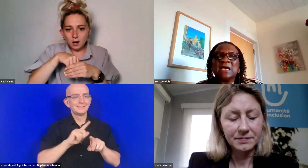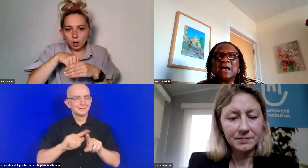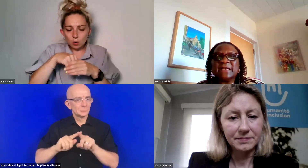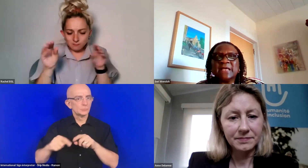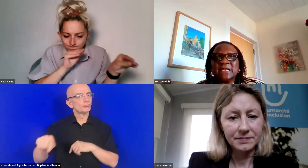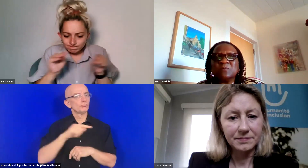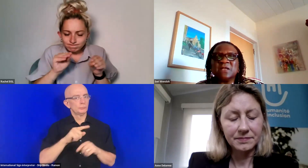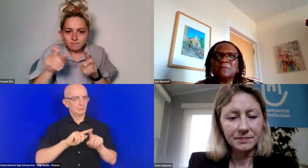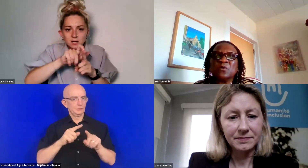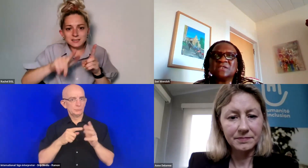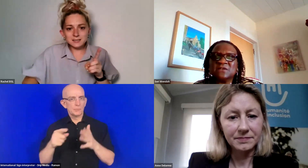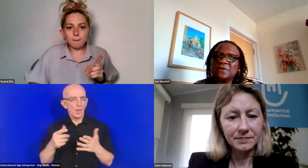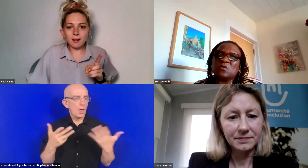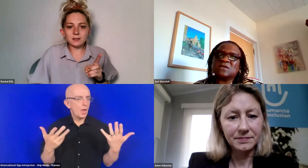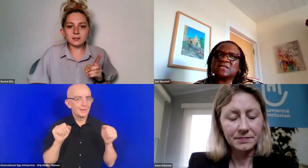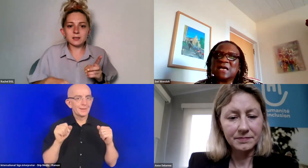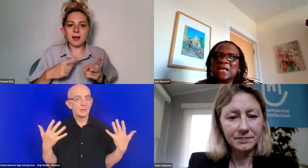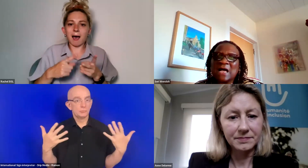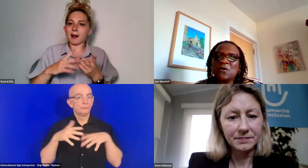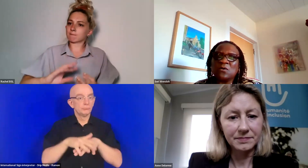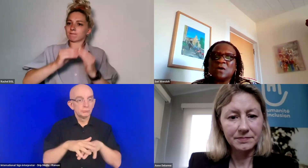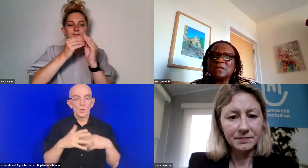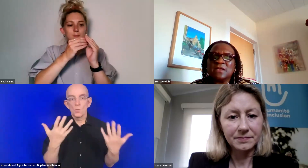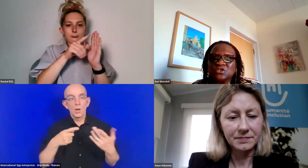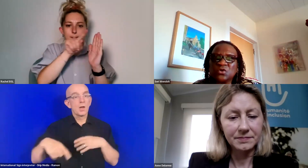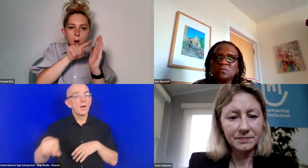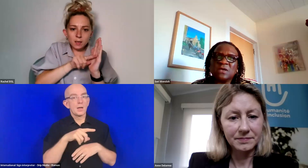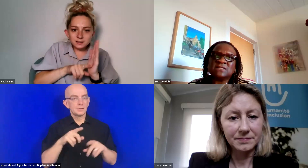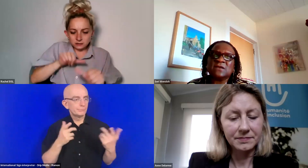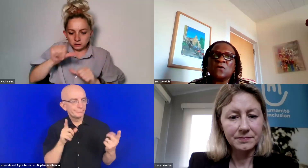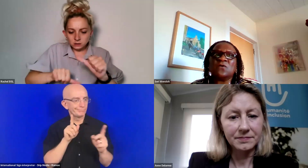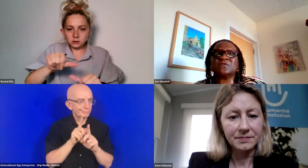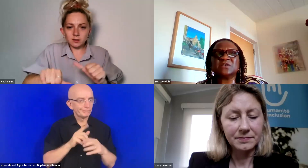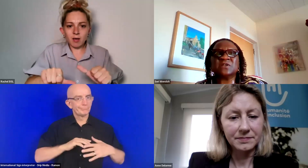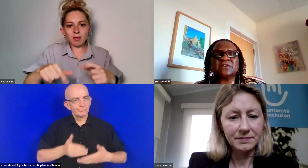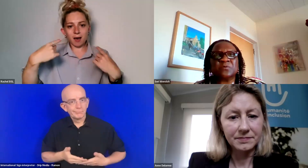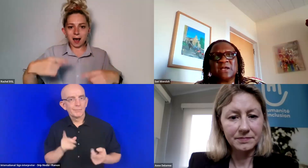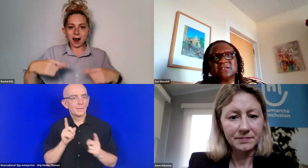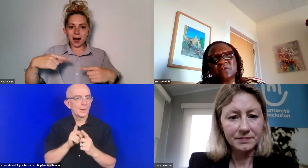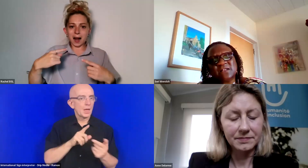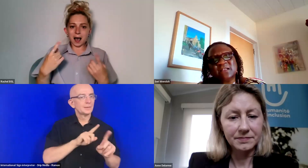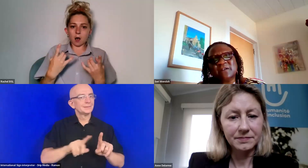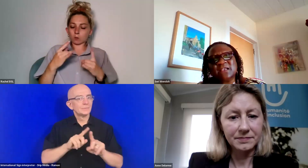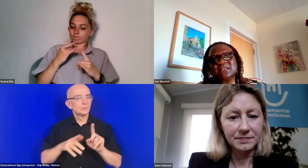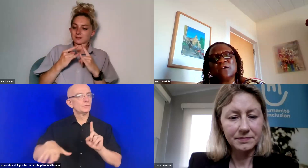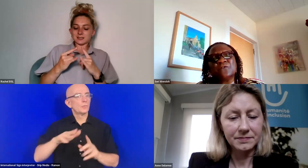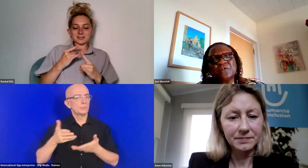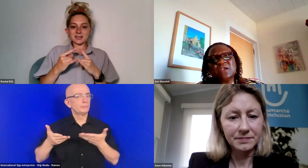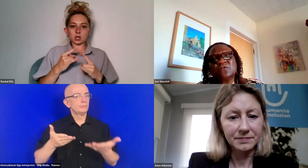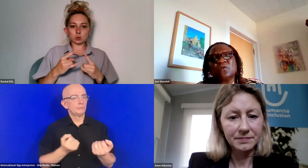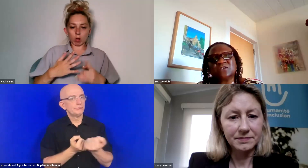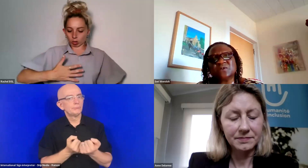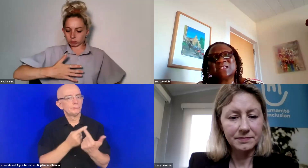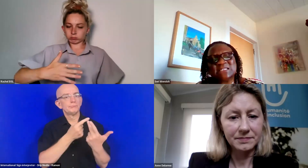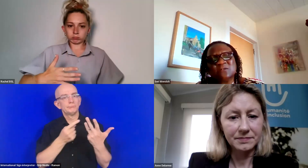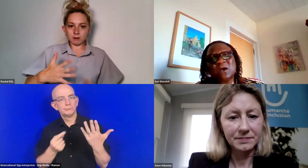disability and enabling policy frameworks that allow the enjoyment of sexual and reproductive health and rights,